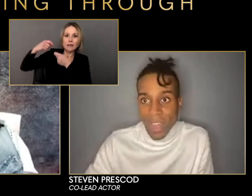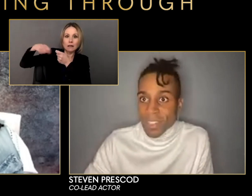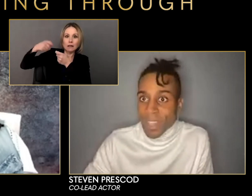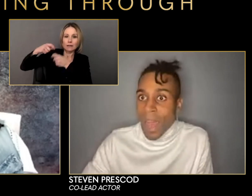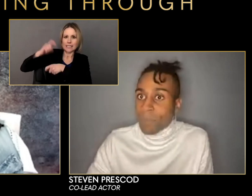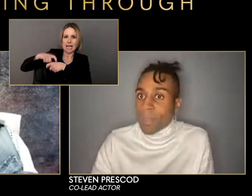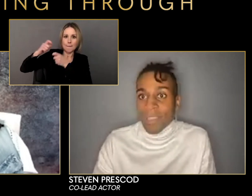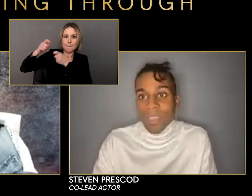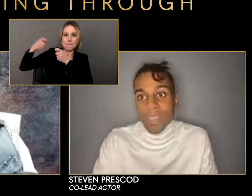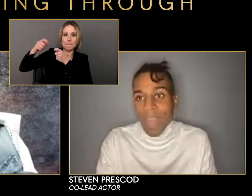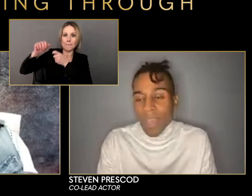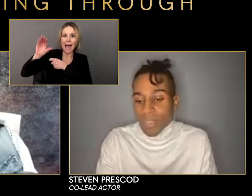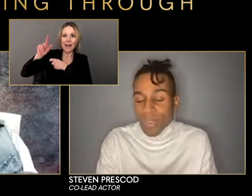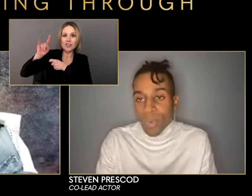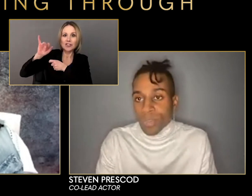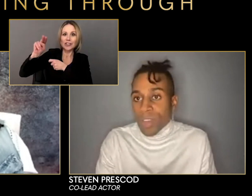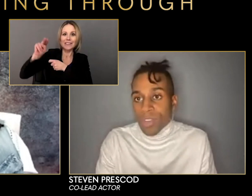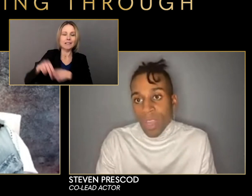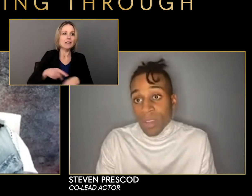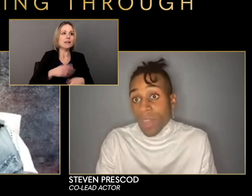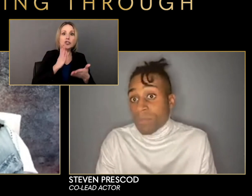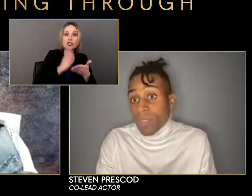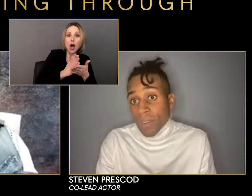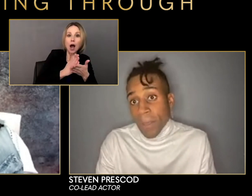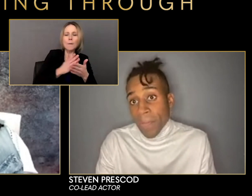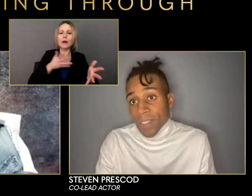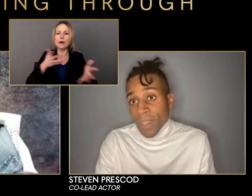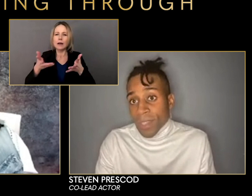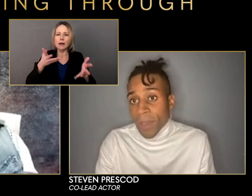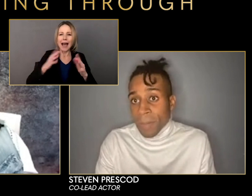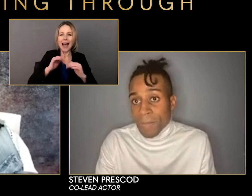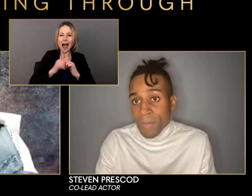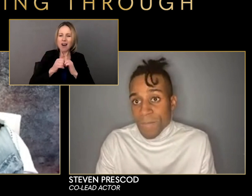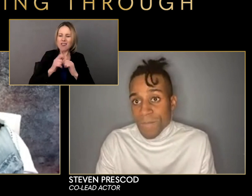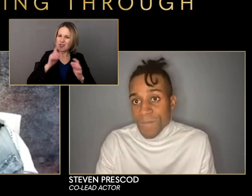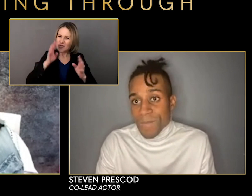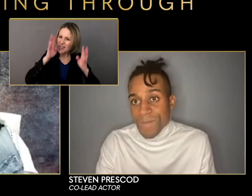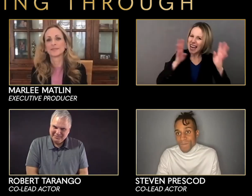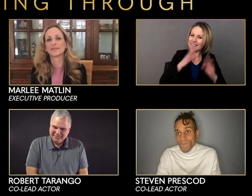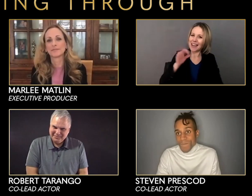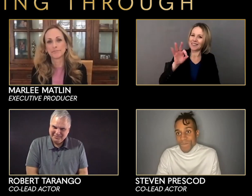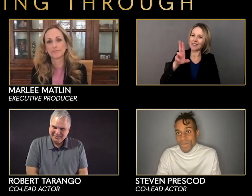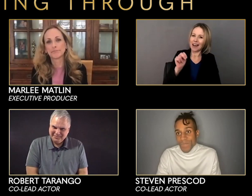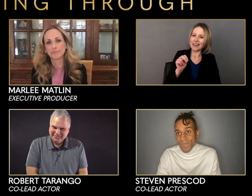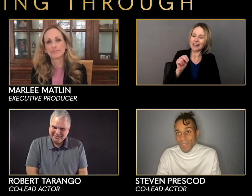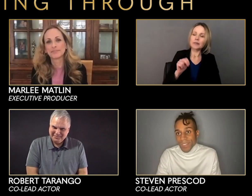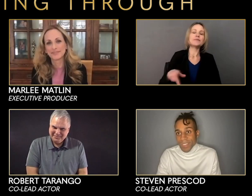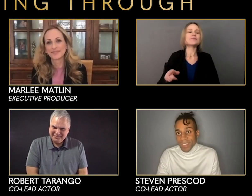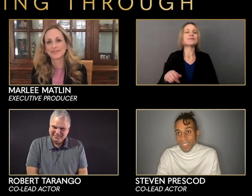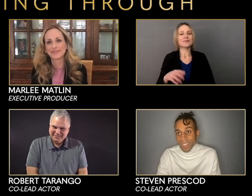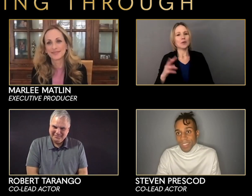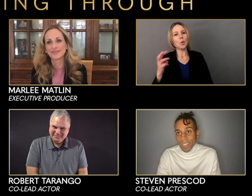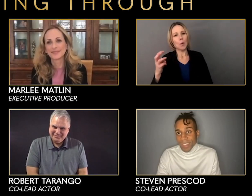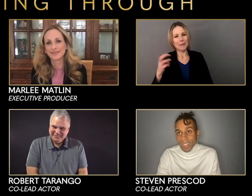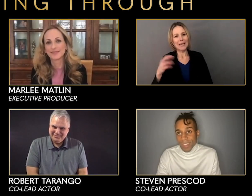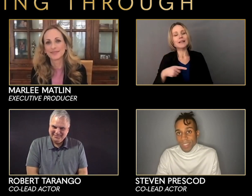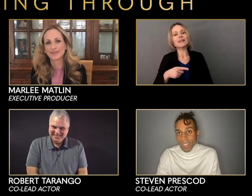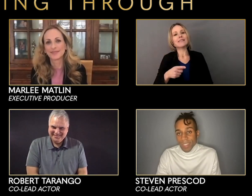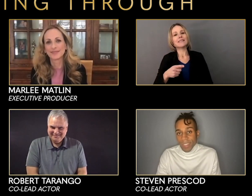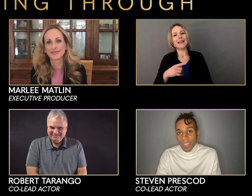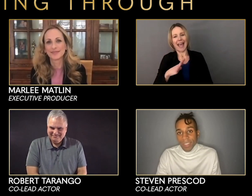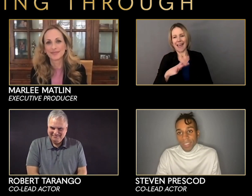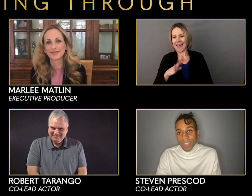for us to like stop and things like that. So it was very creative and fun at the same time. Excellent. So,